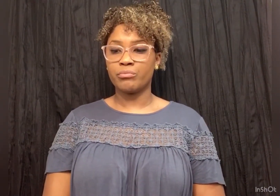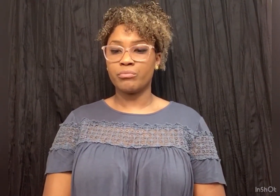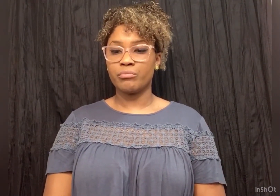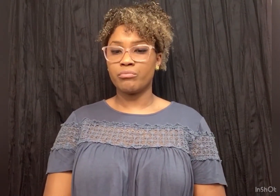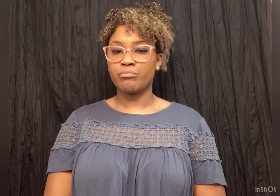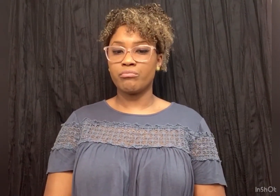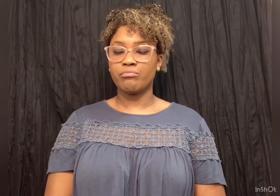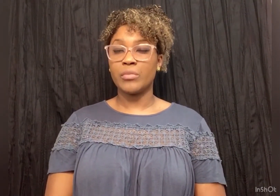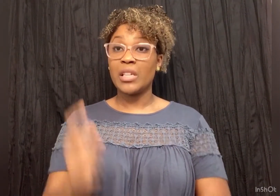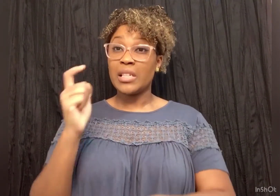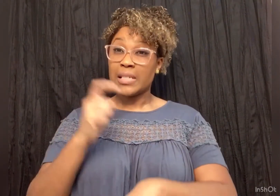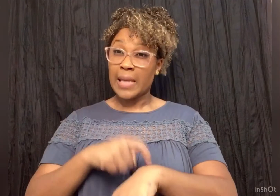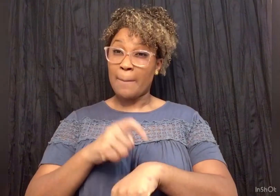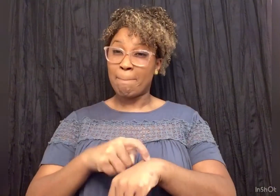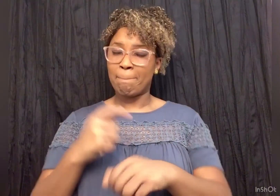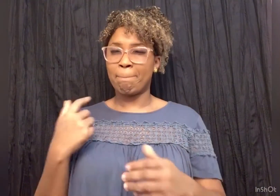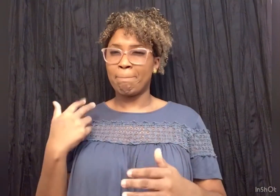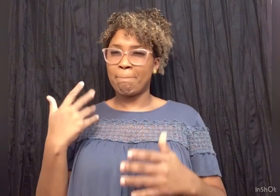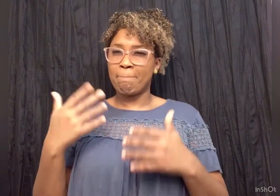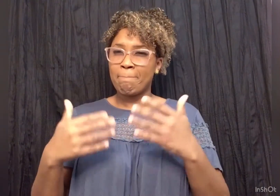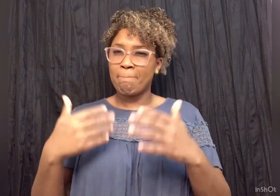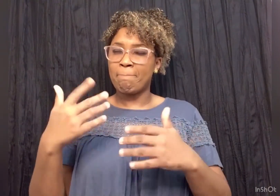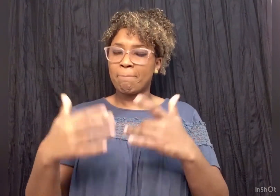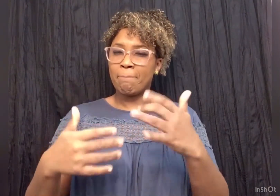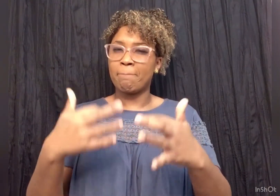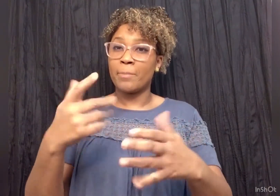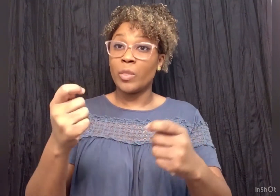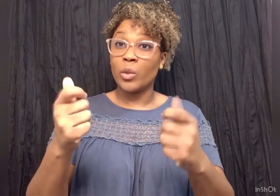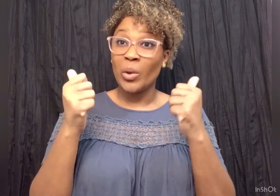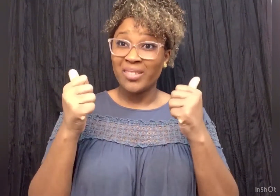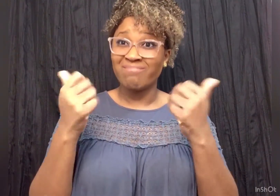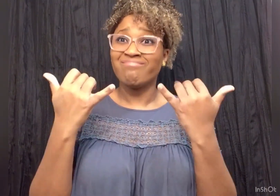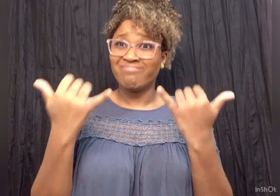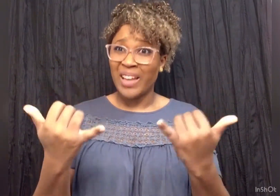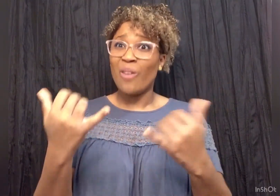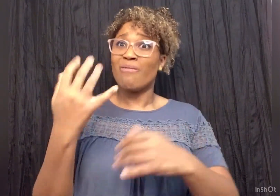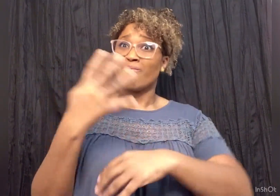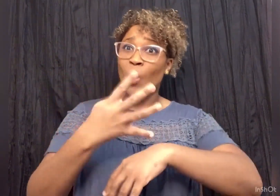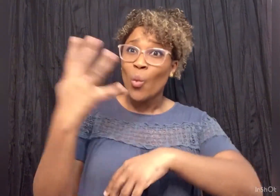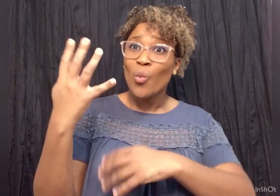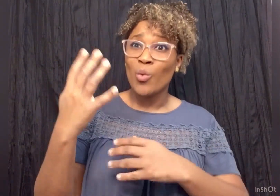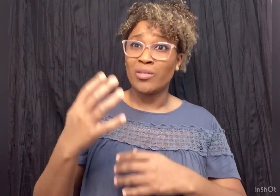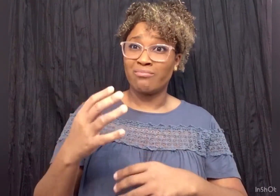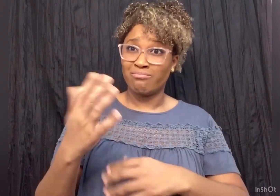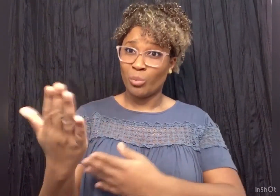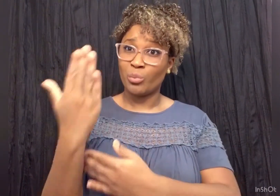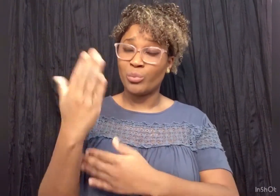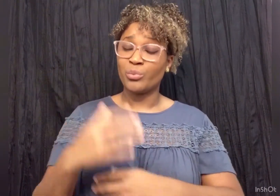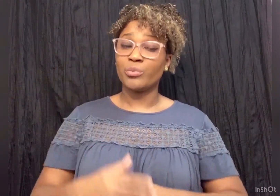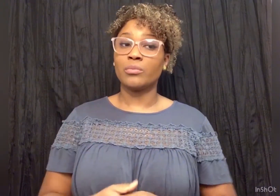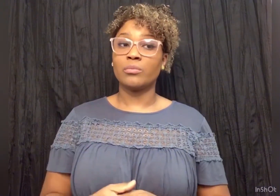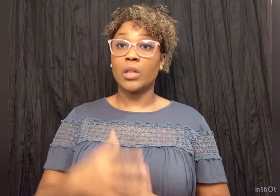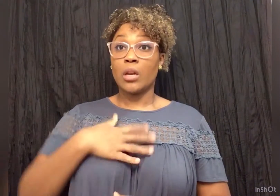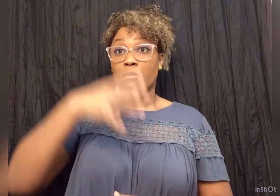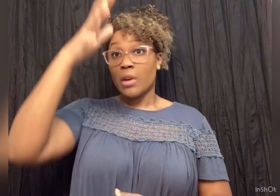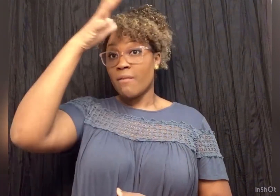Time went by quickly. It was already 4 o'clock in the morning. My father was running right and